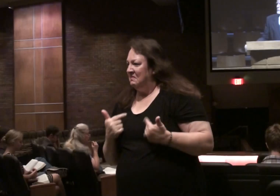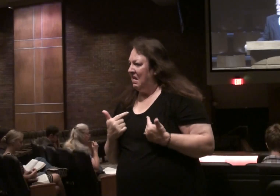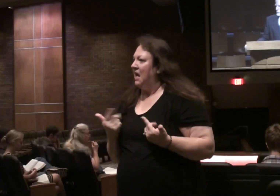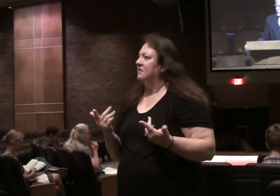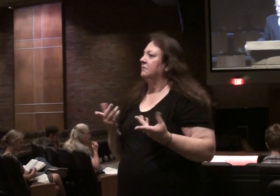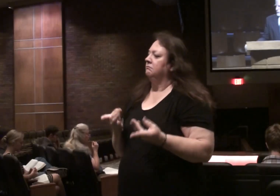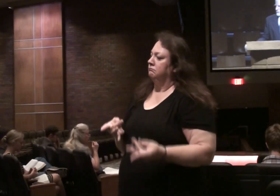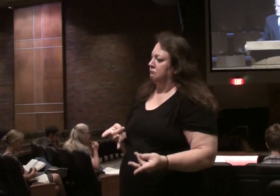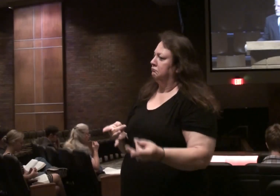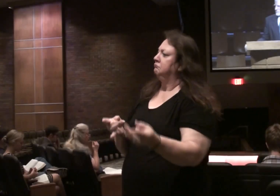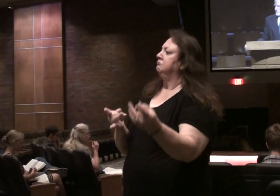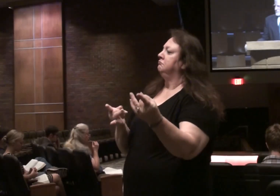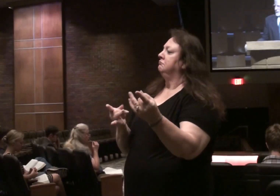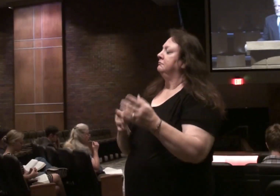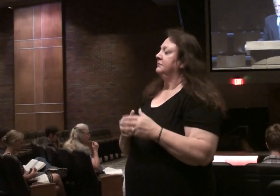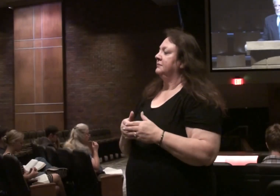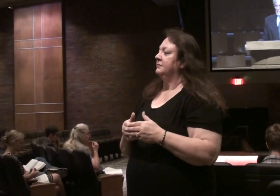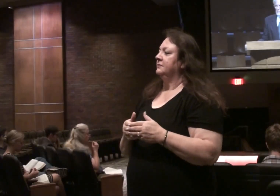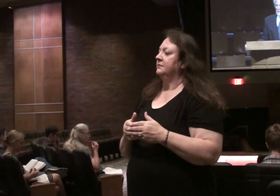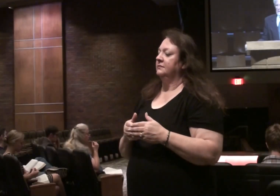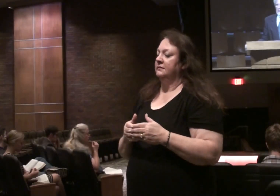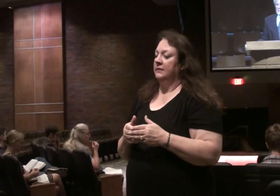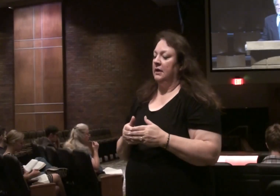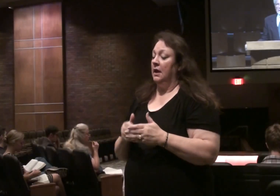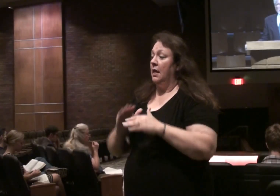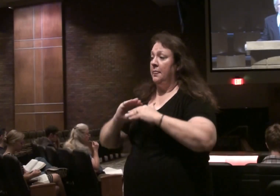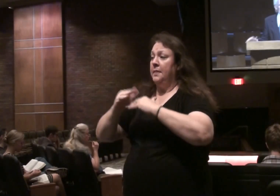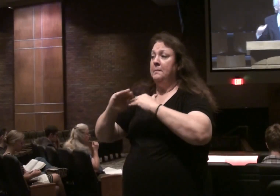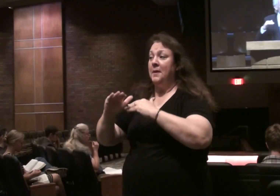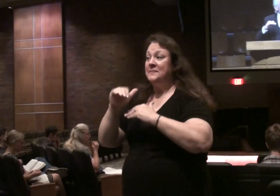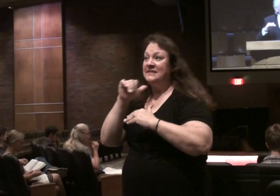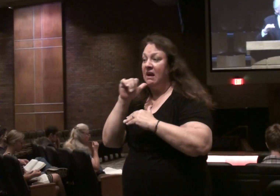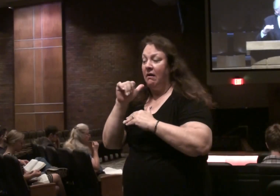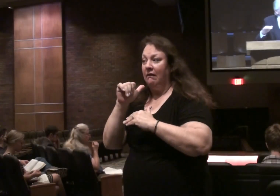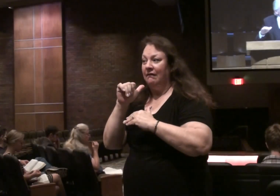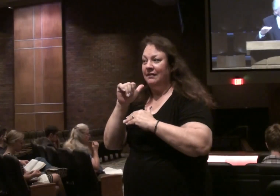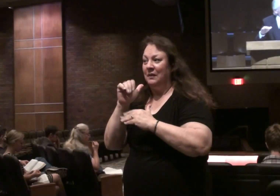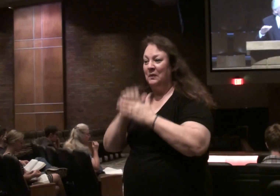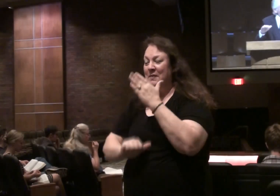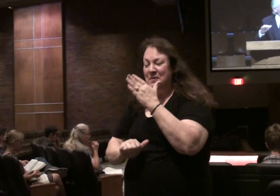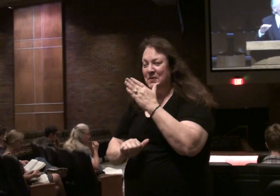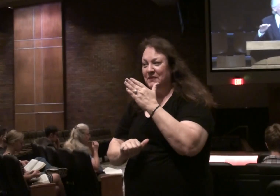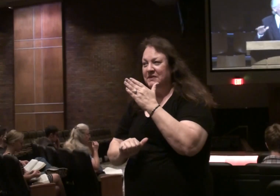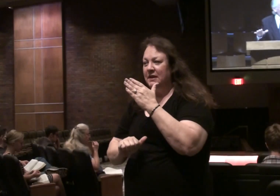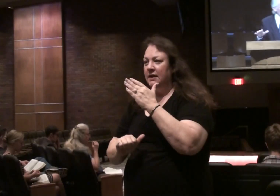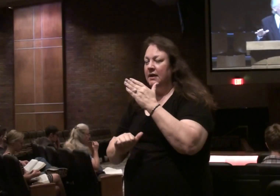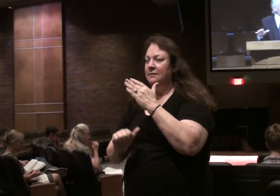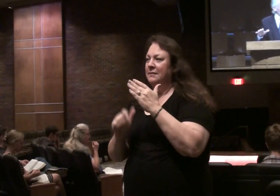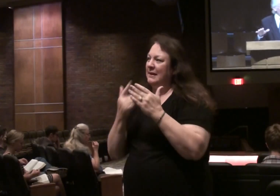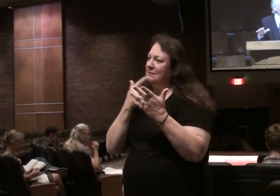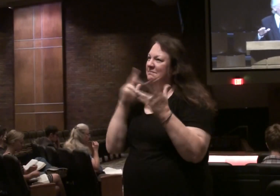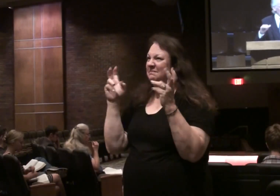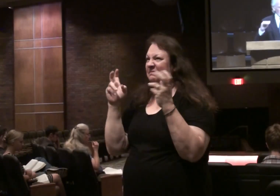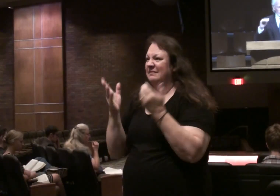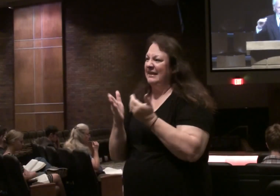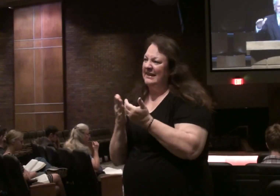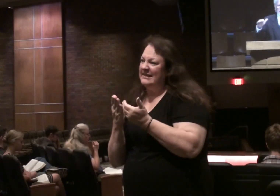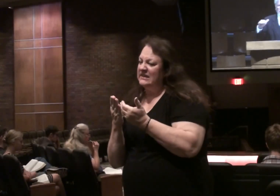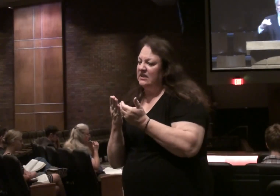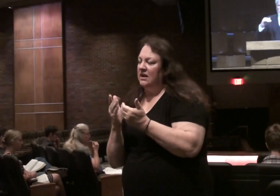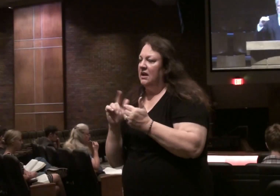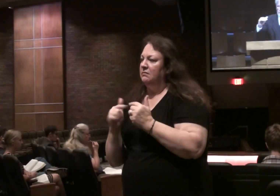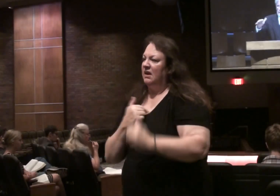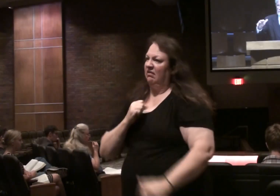gets a little smoother. Not the bumps are taken out, but it gets, can I say, easier. You're always